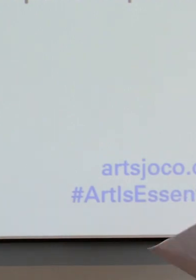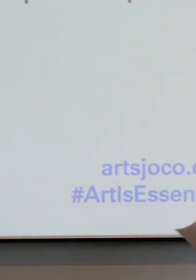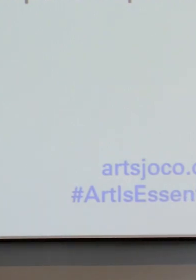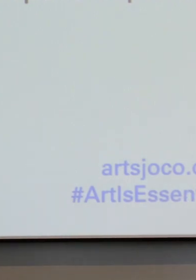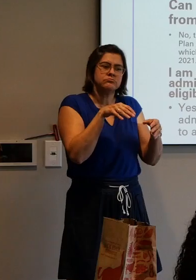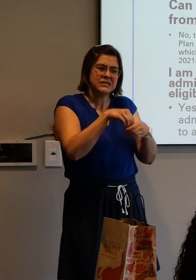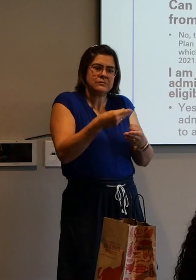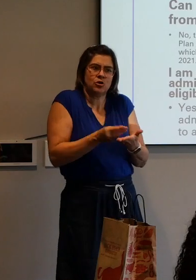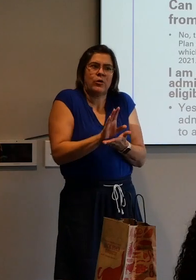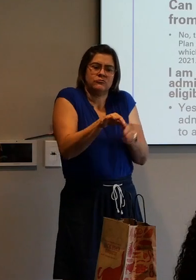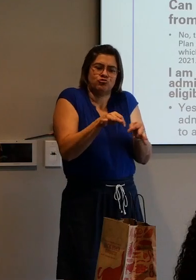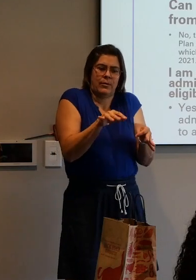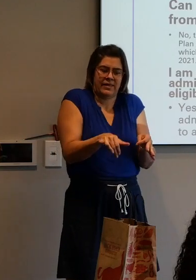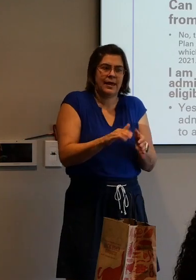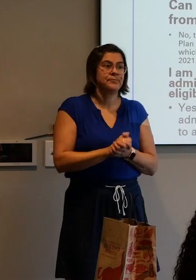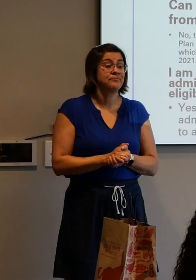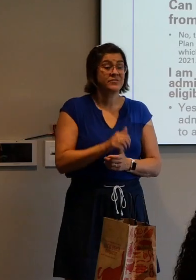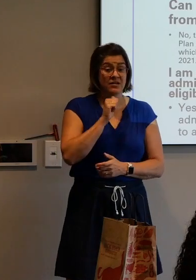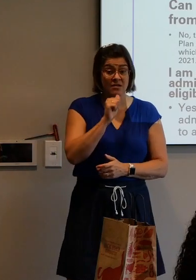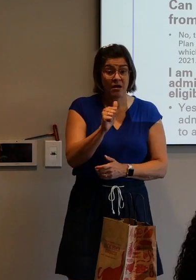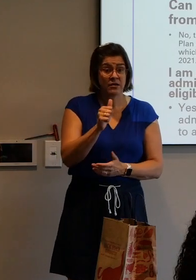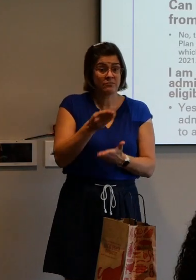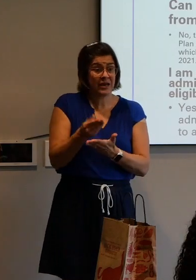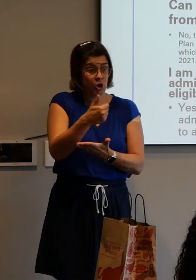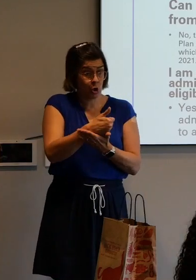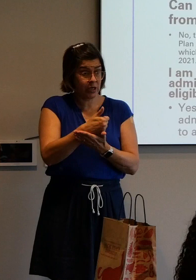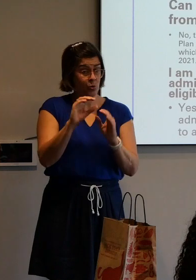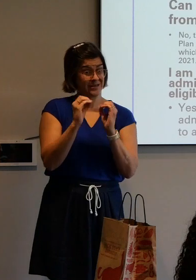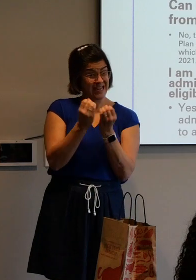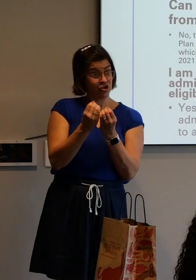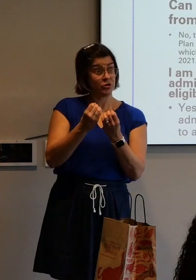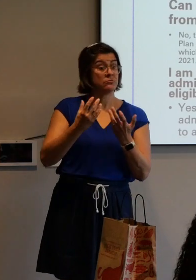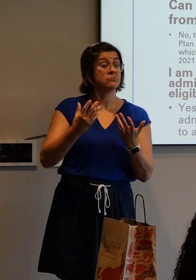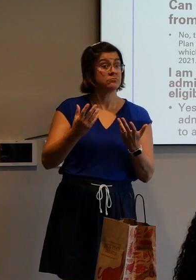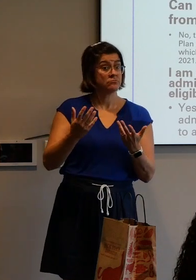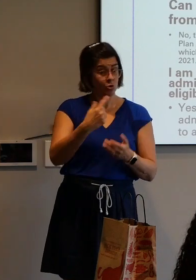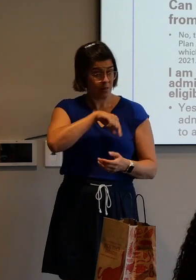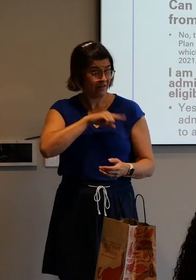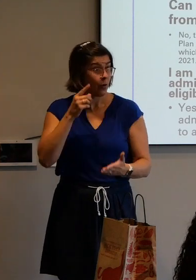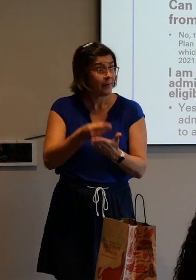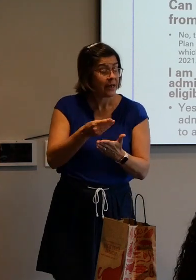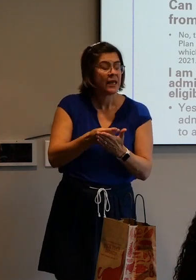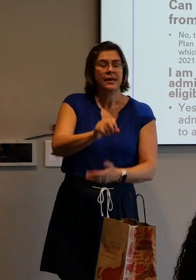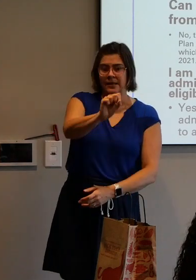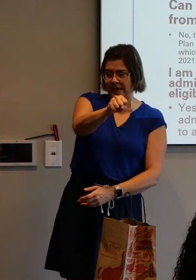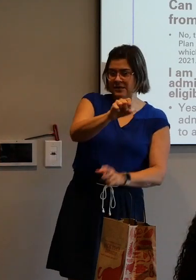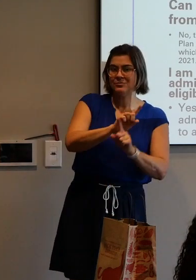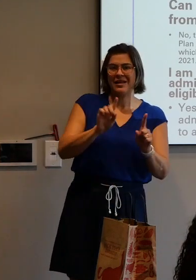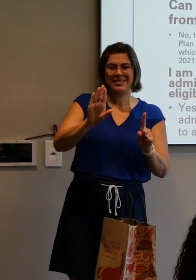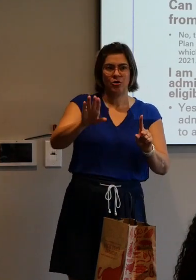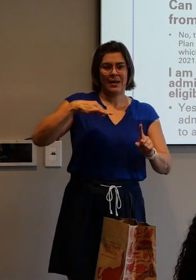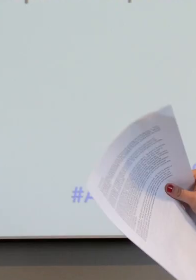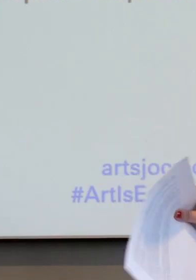that. And then are nonprofits eligible for this grant? Yes, but it's a separate application. It is not the application for the artists, and that